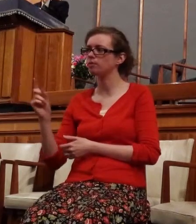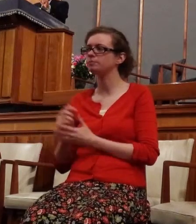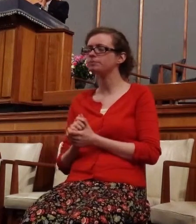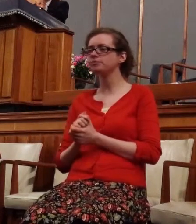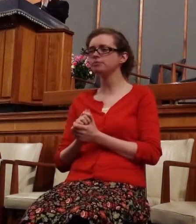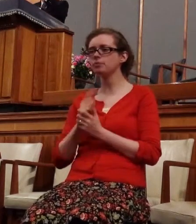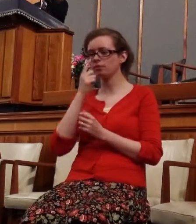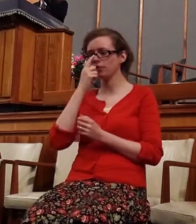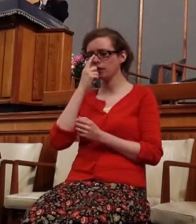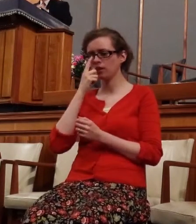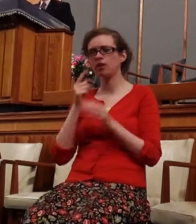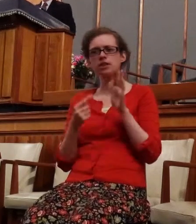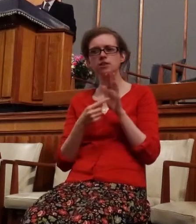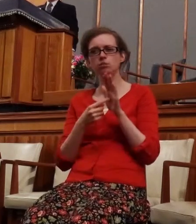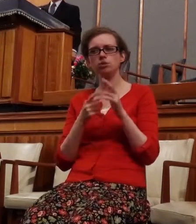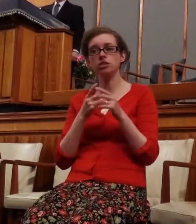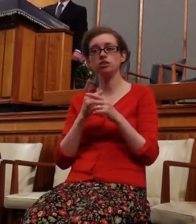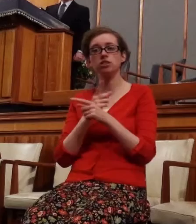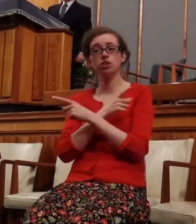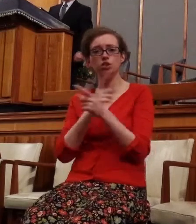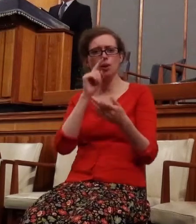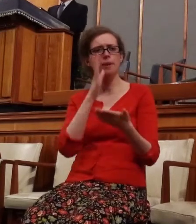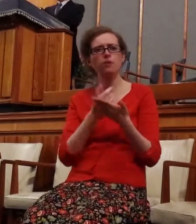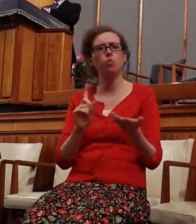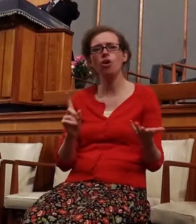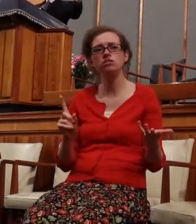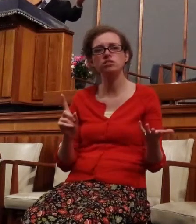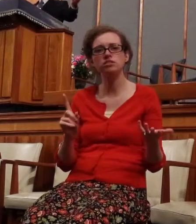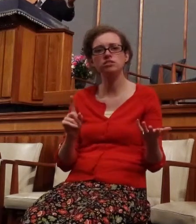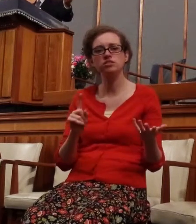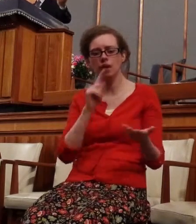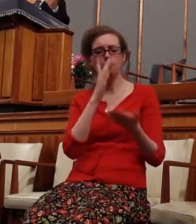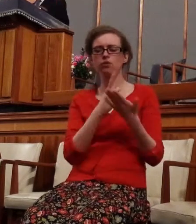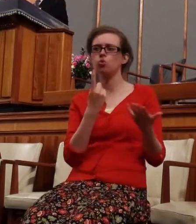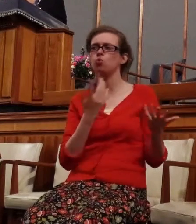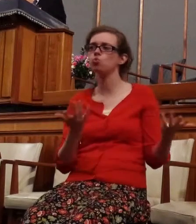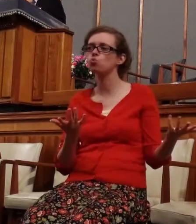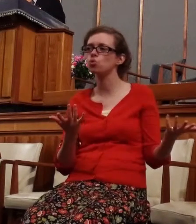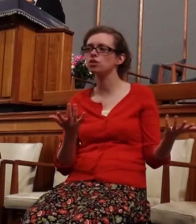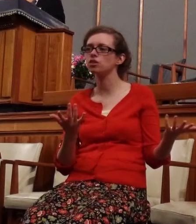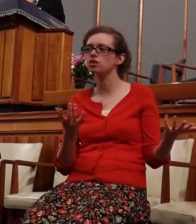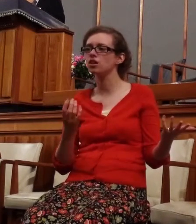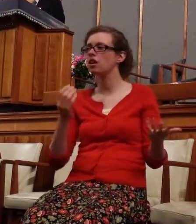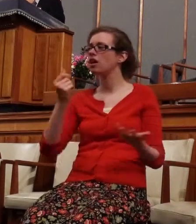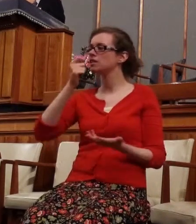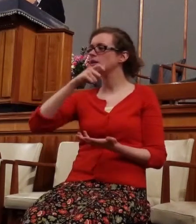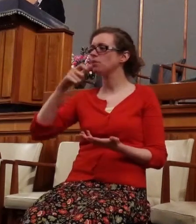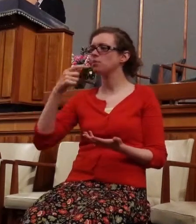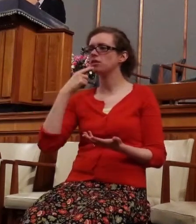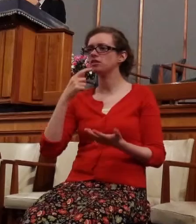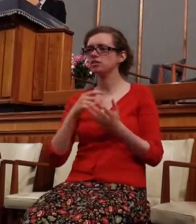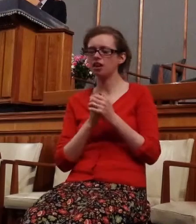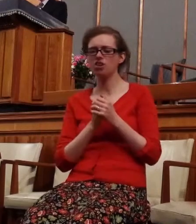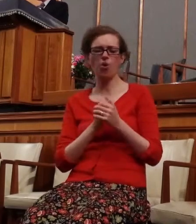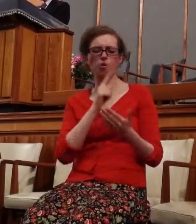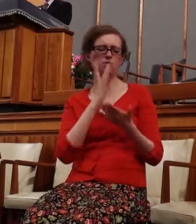and in whom you believe is important. Many people believe in whatever. The object of your faith is